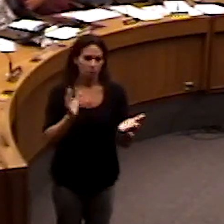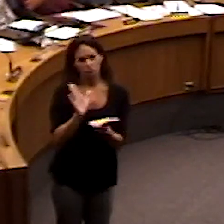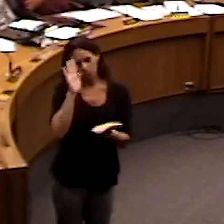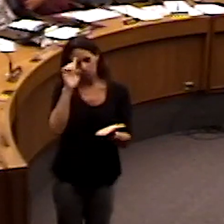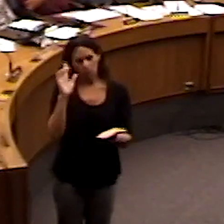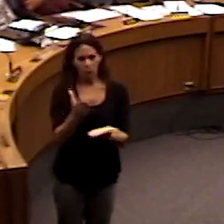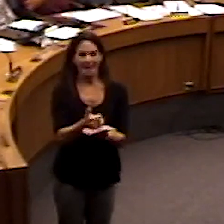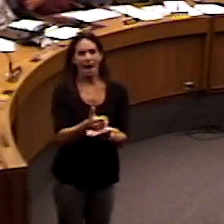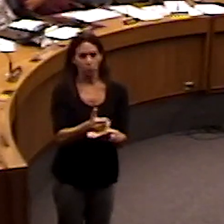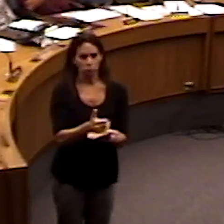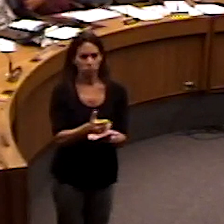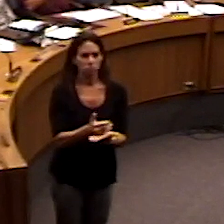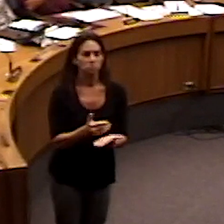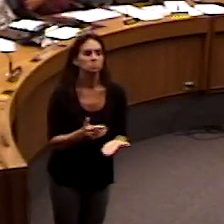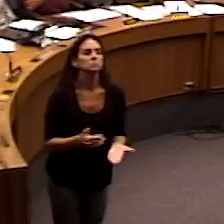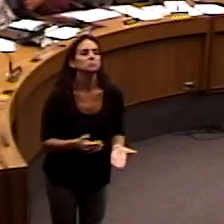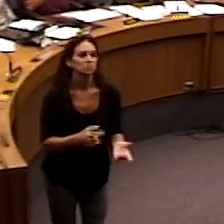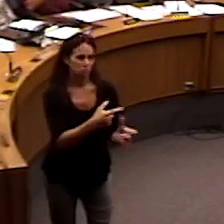lot.